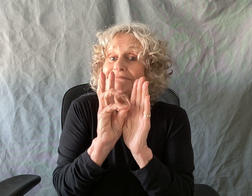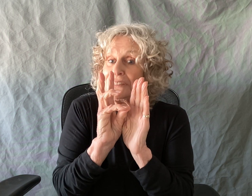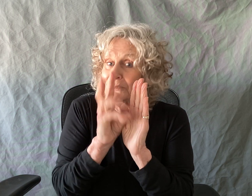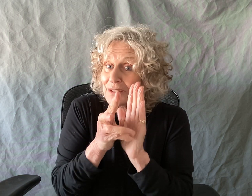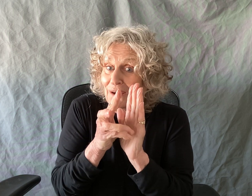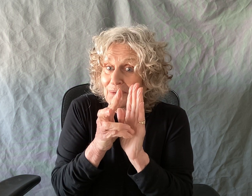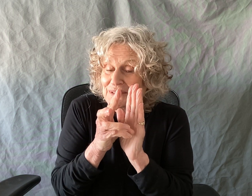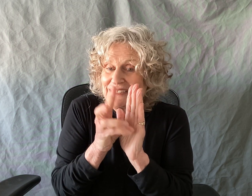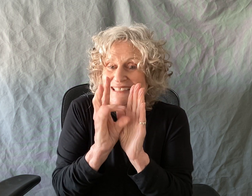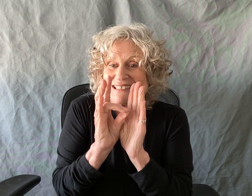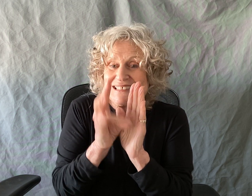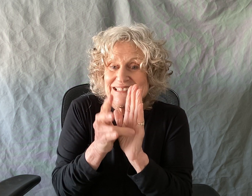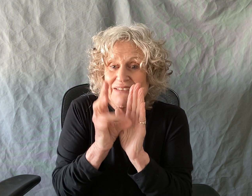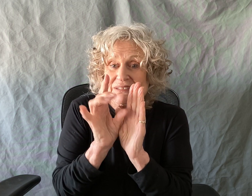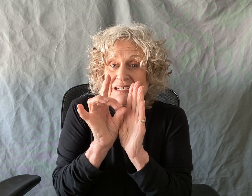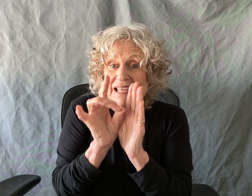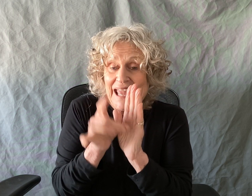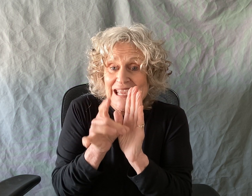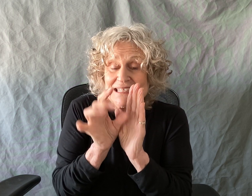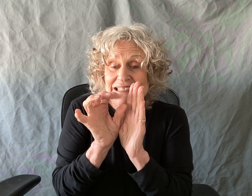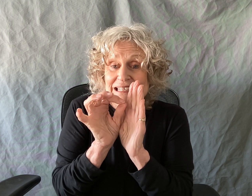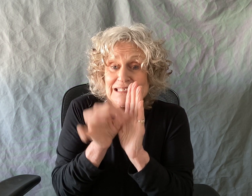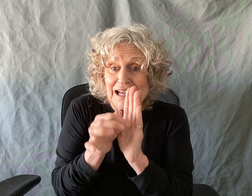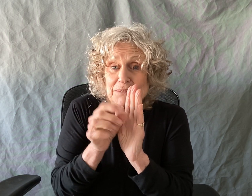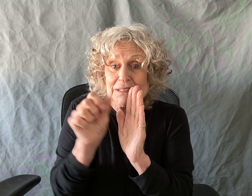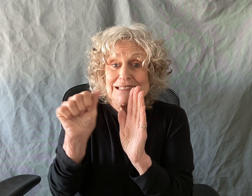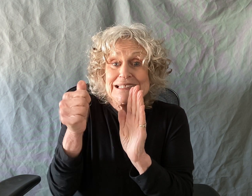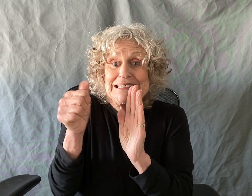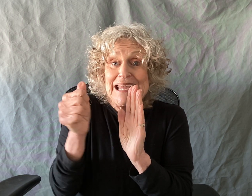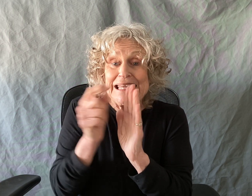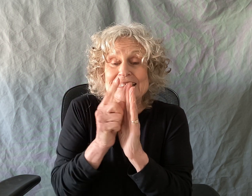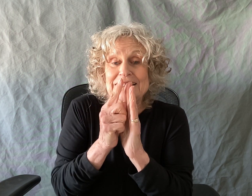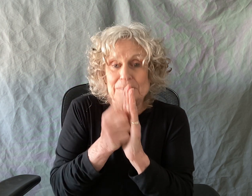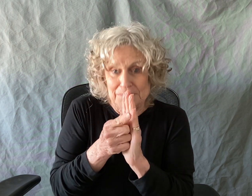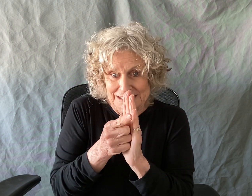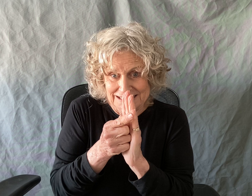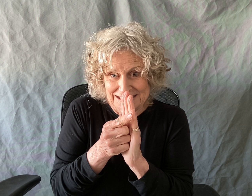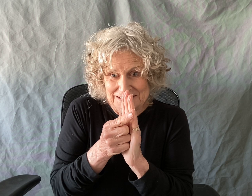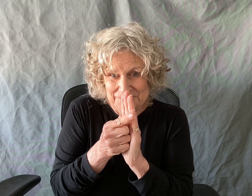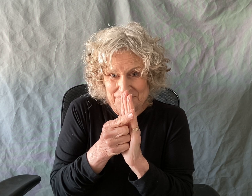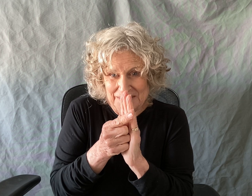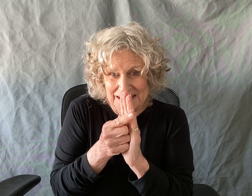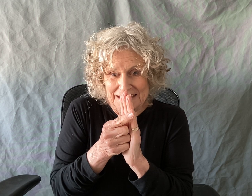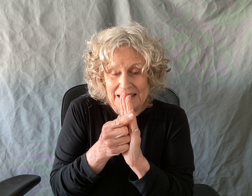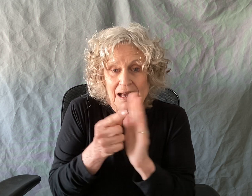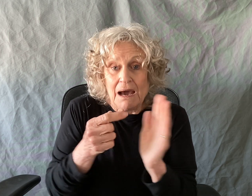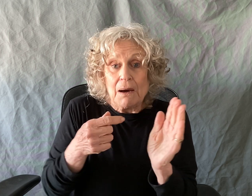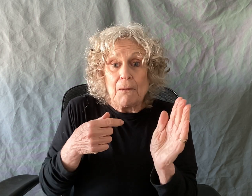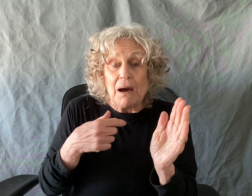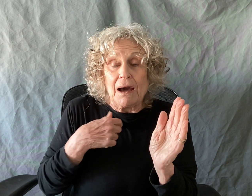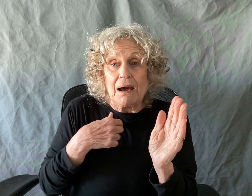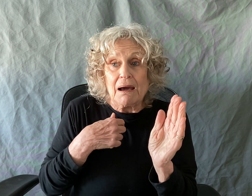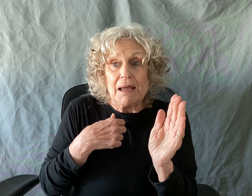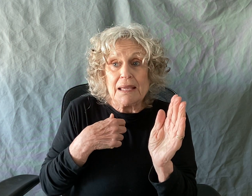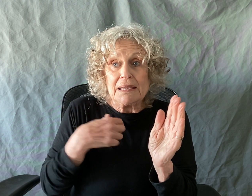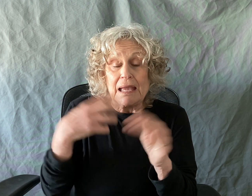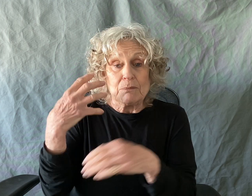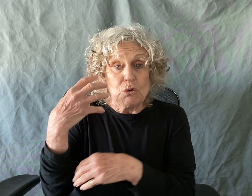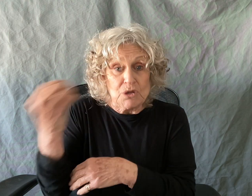There we go. 6, 7, 8, 9 minutes, 10 minutes. Okay. I am going